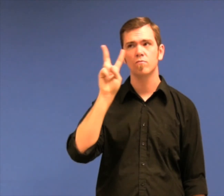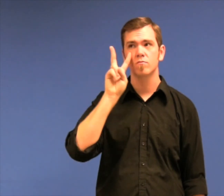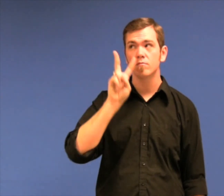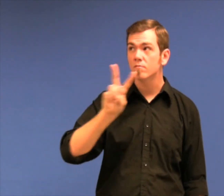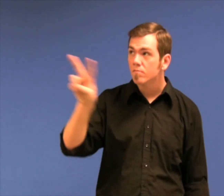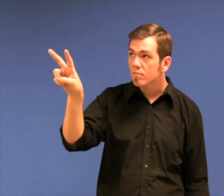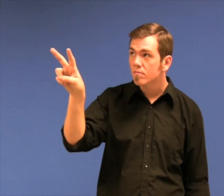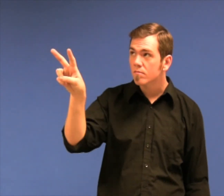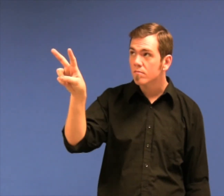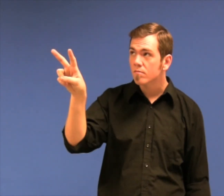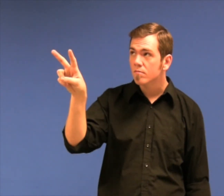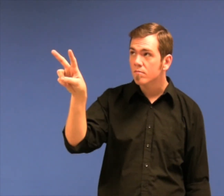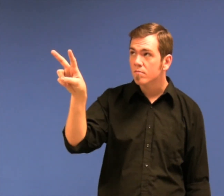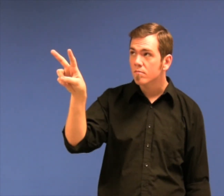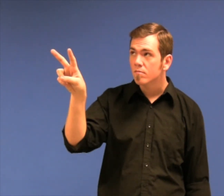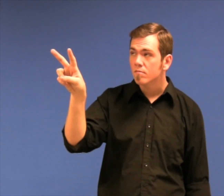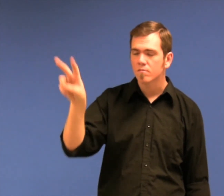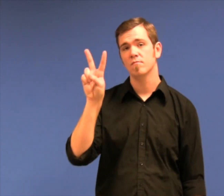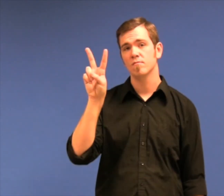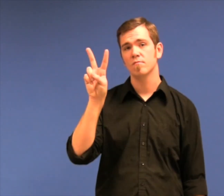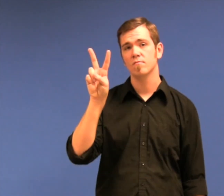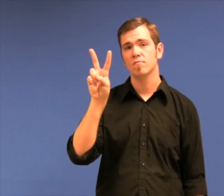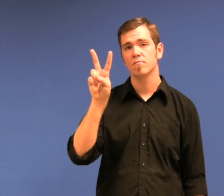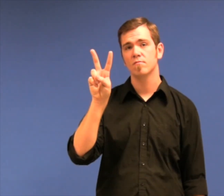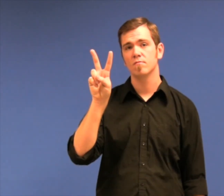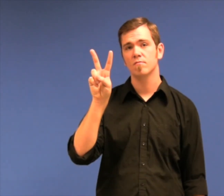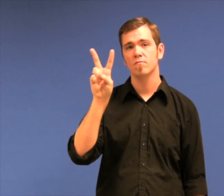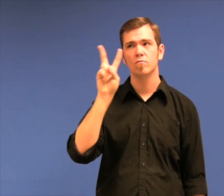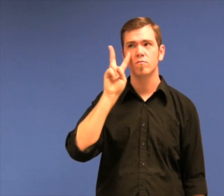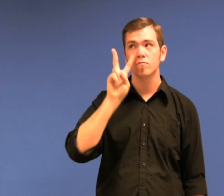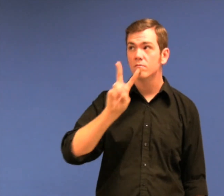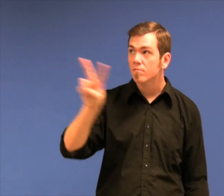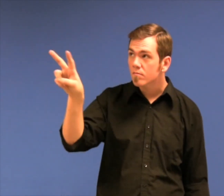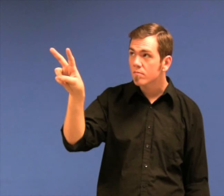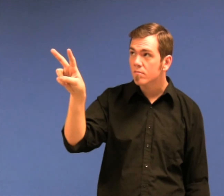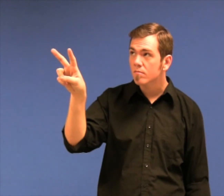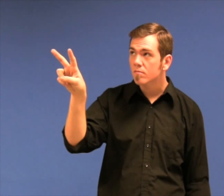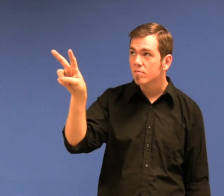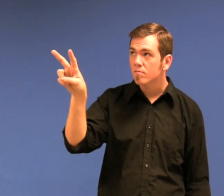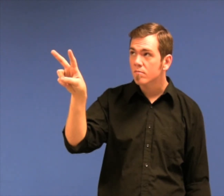is look at, and you point to whatever you're talking about. So look at.